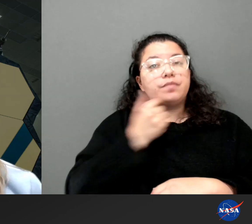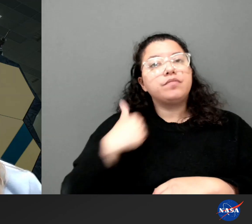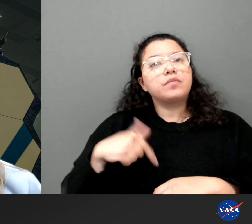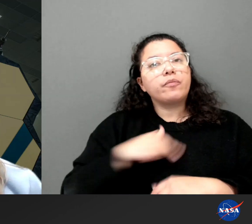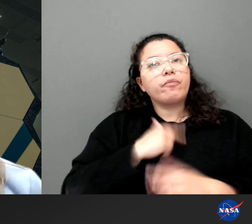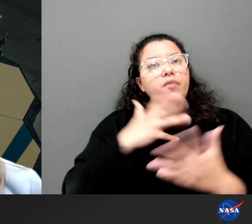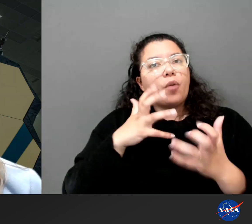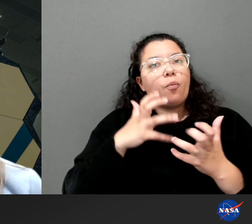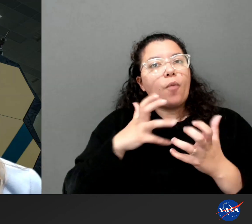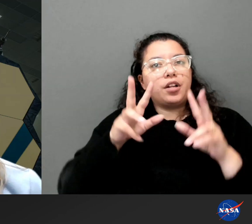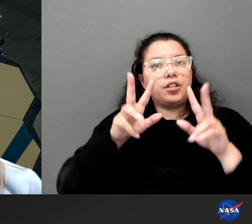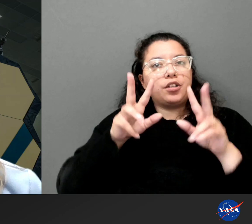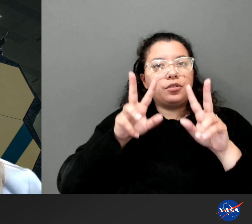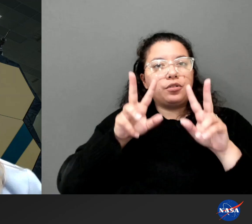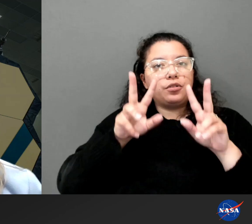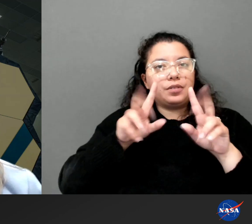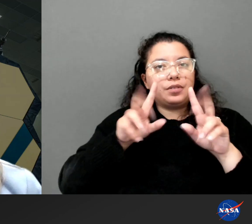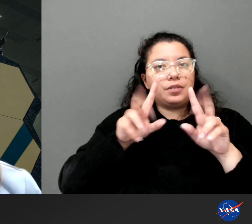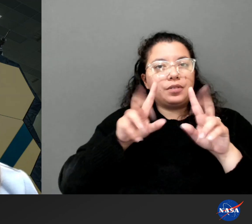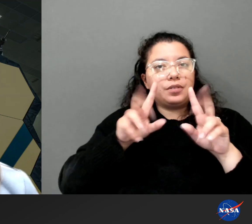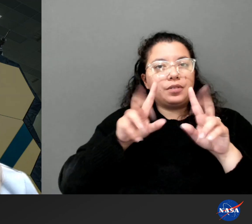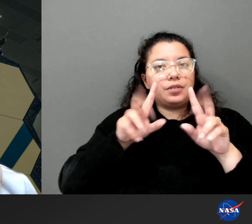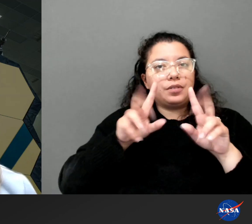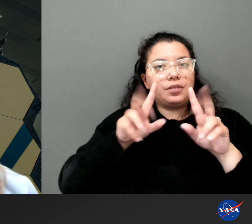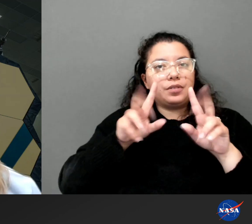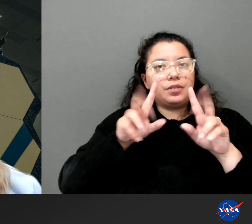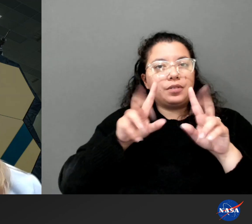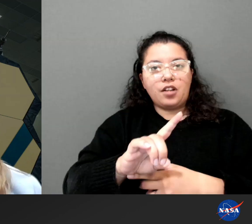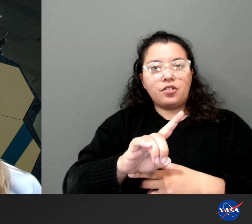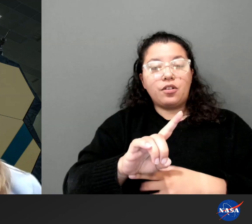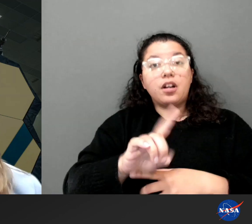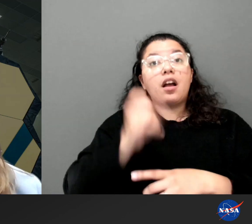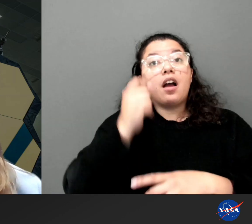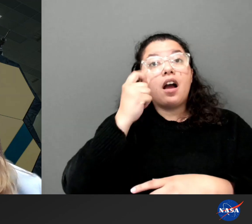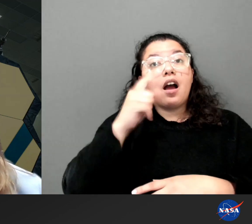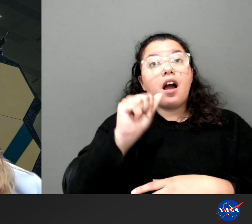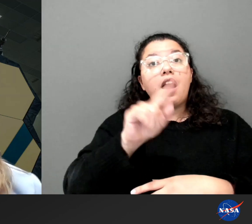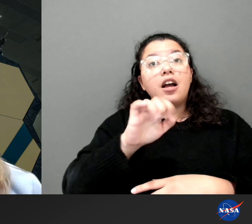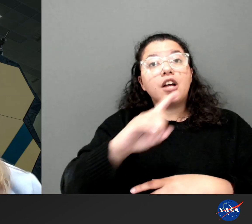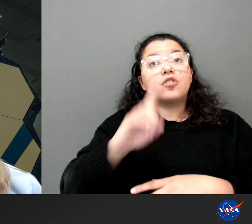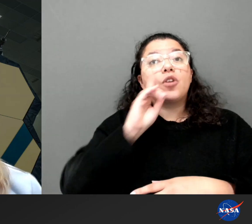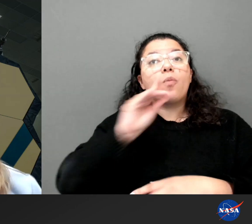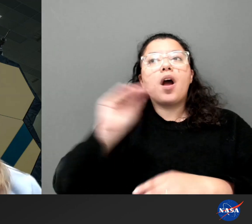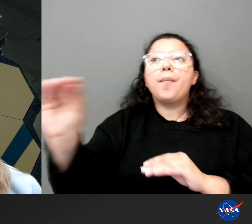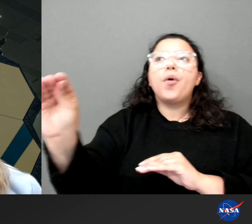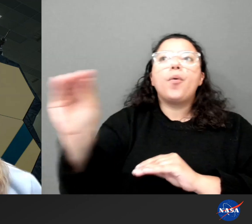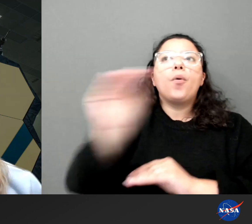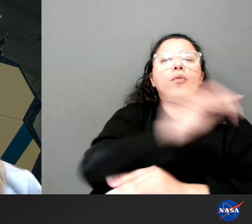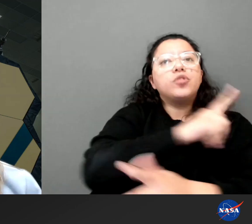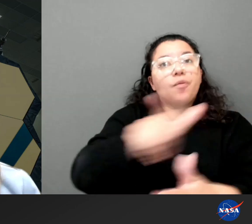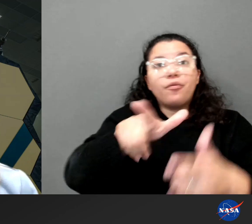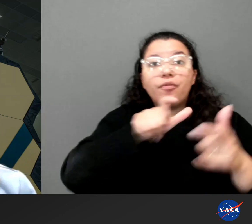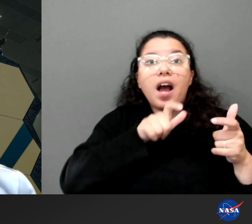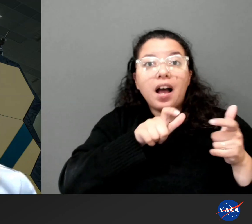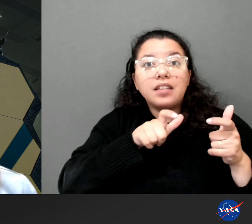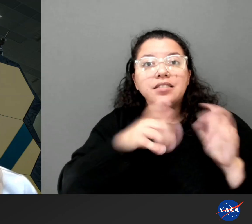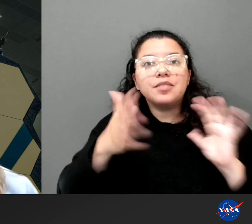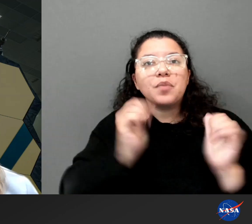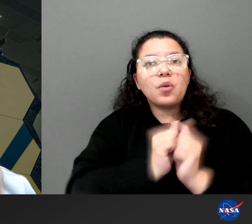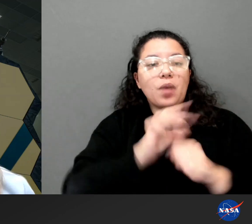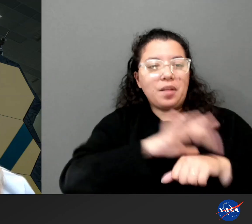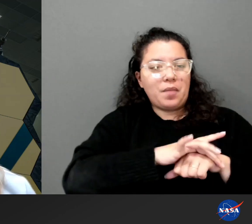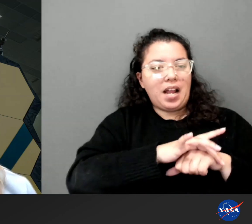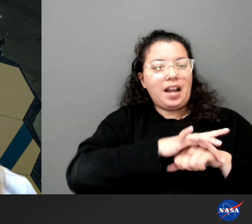they move so fast in the solar system compared to the other planets in our solar system, we actually tested how well we